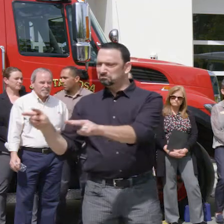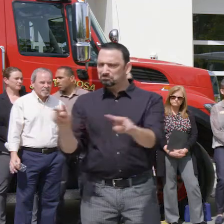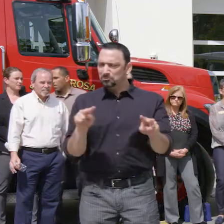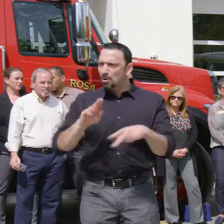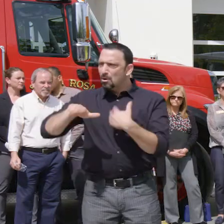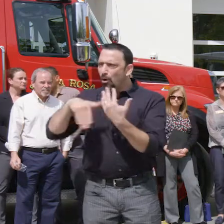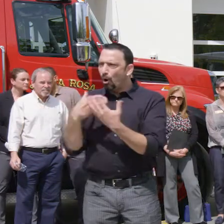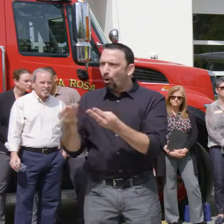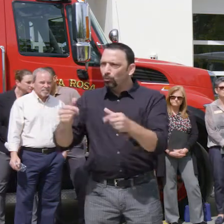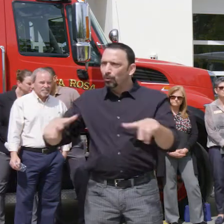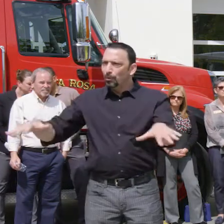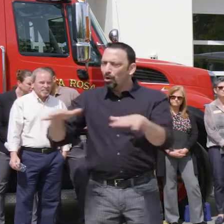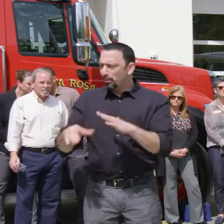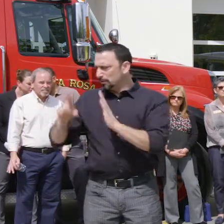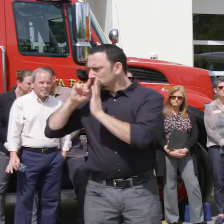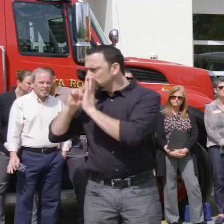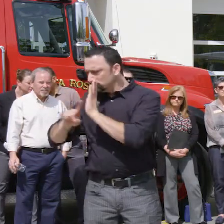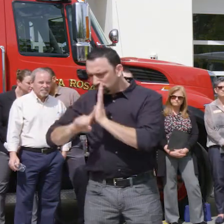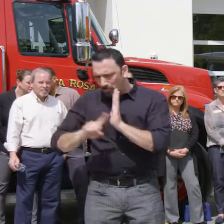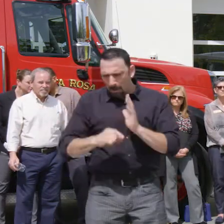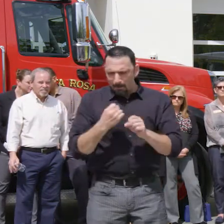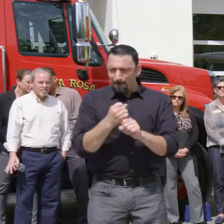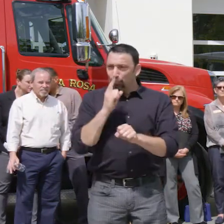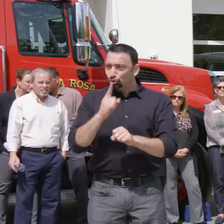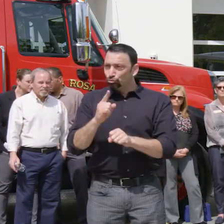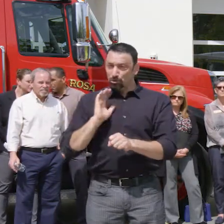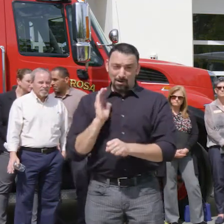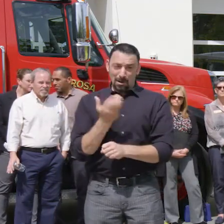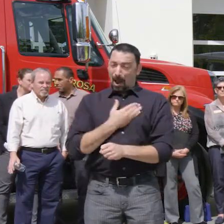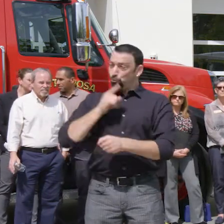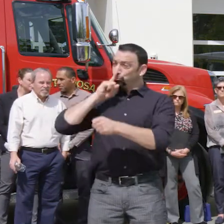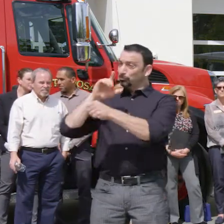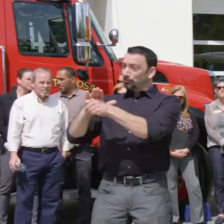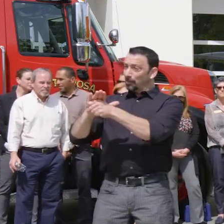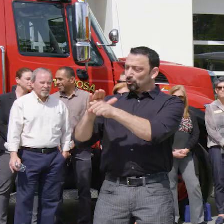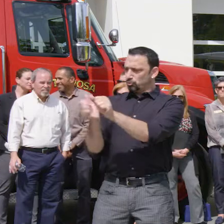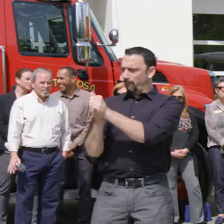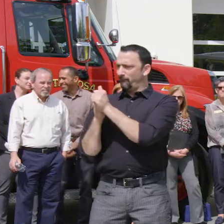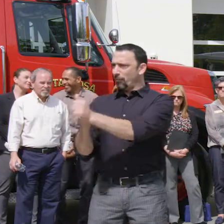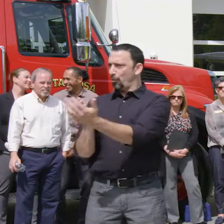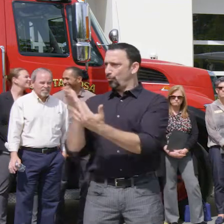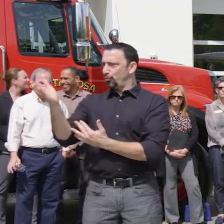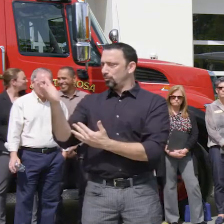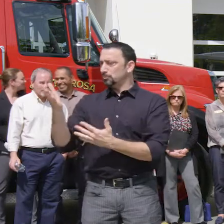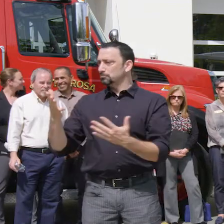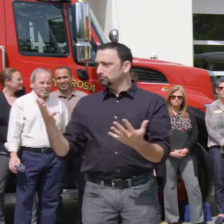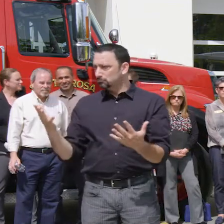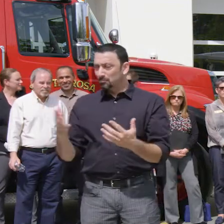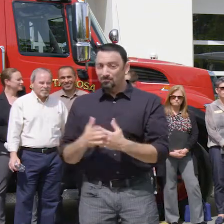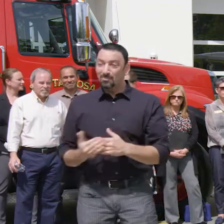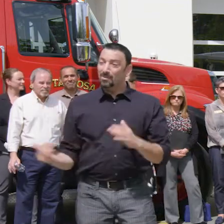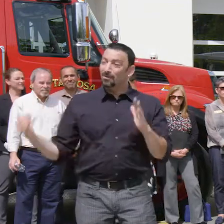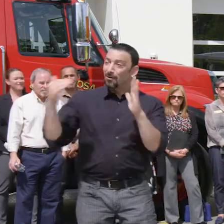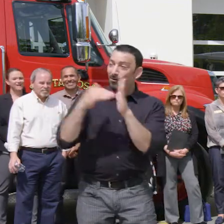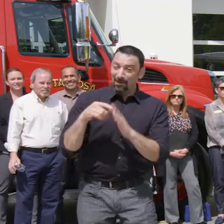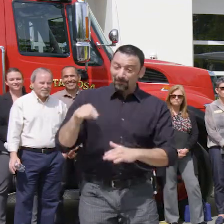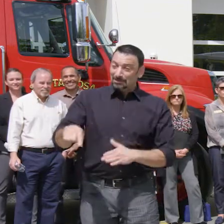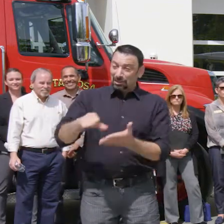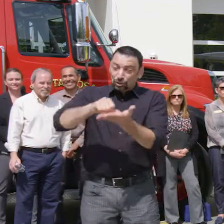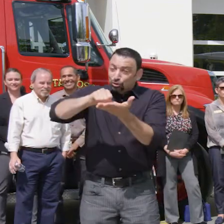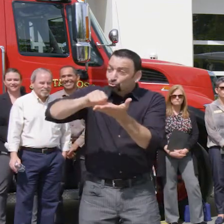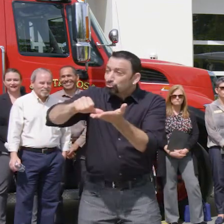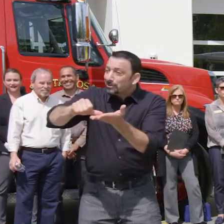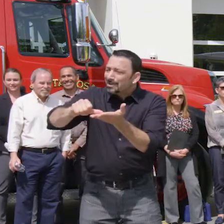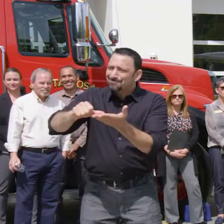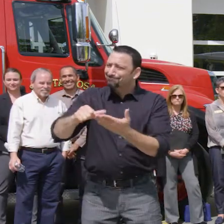sure that we are addressing the commitments that we made. And look, this is not a surgical procedure,